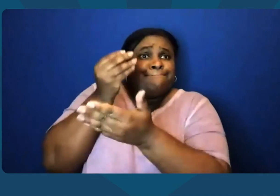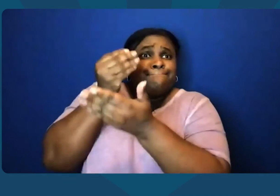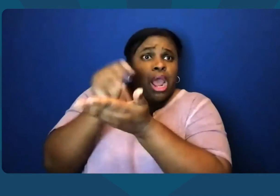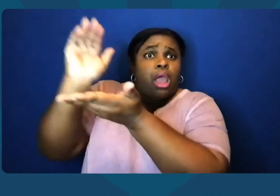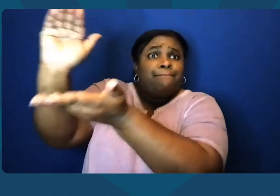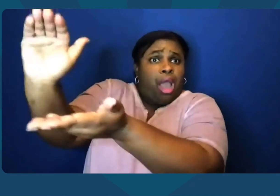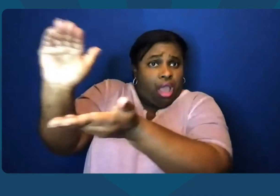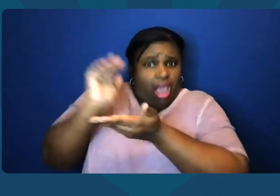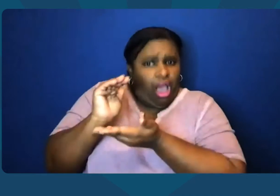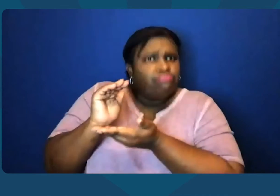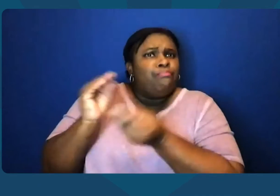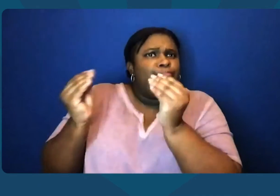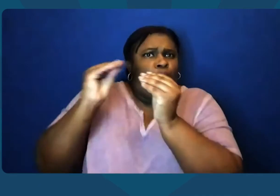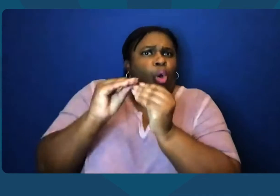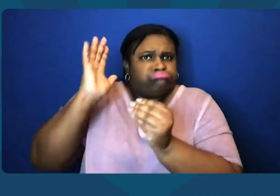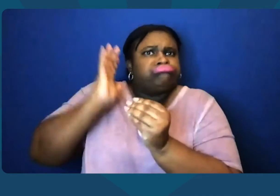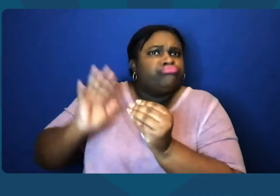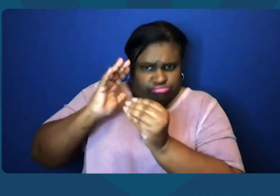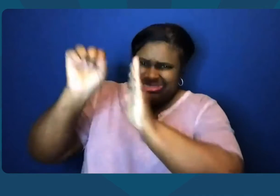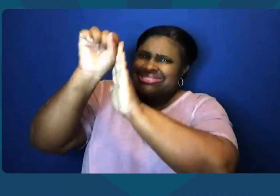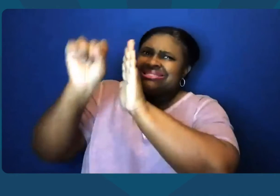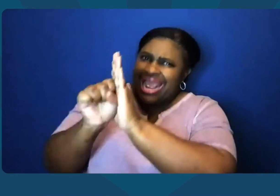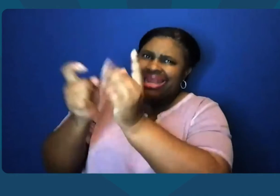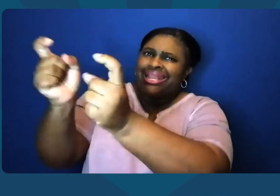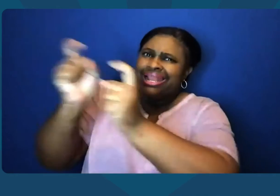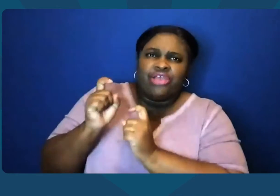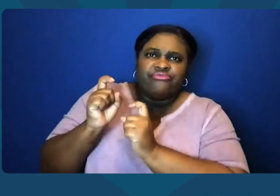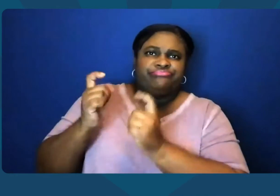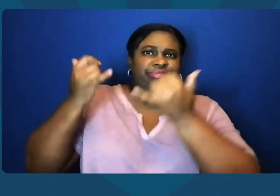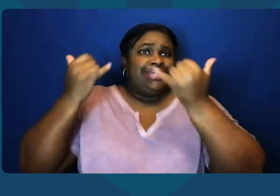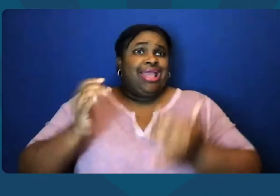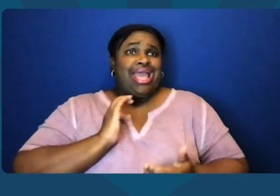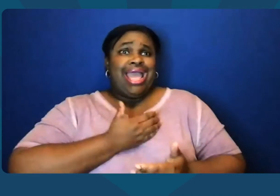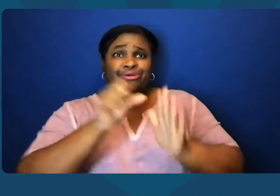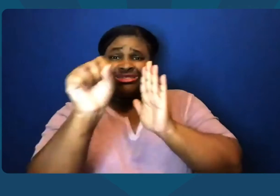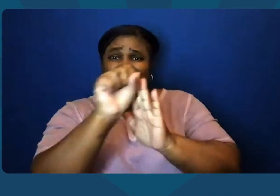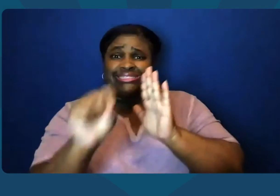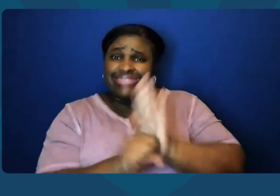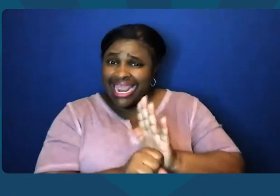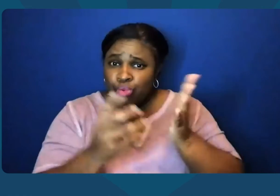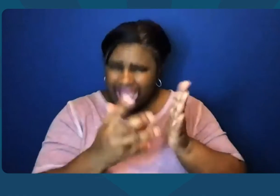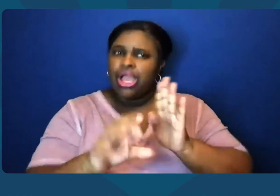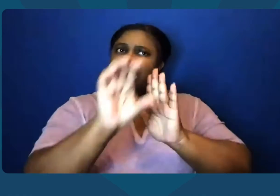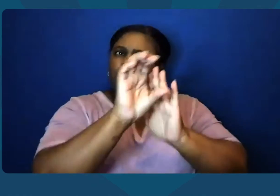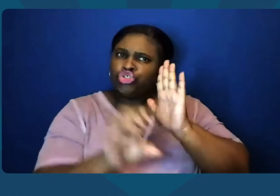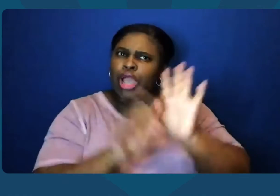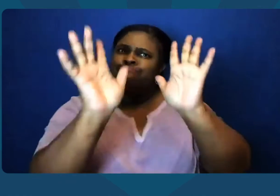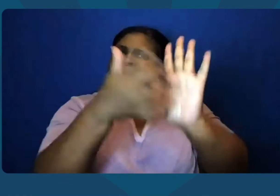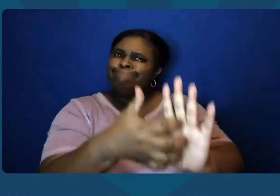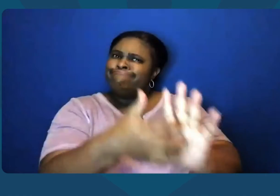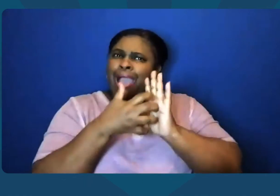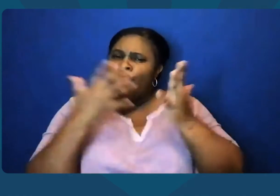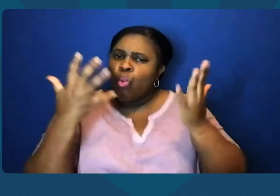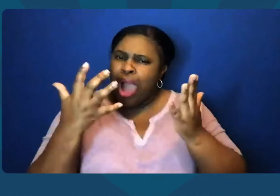state. In fact, our state constitution mandates that higher